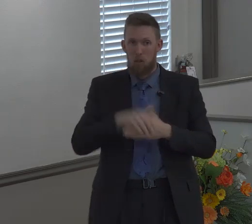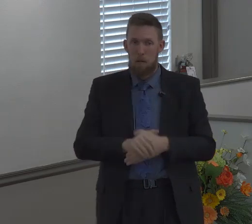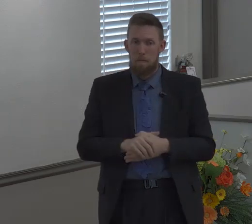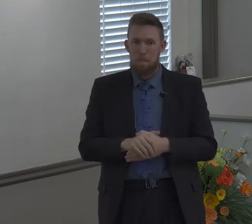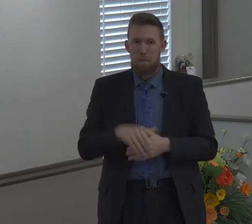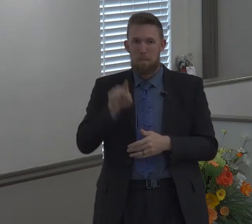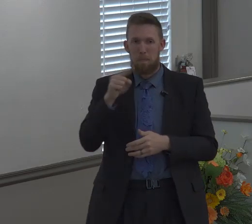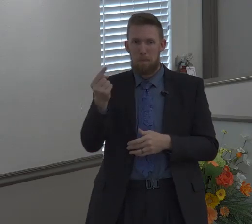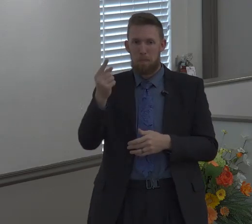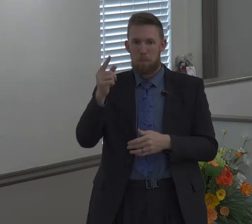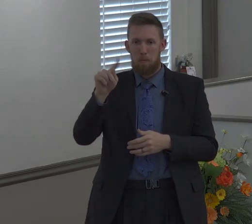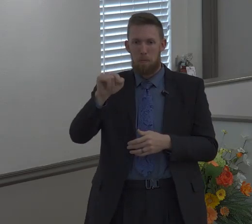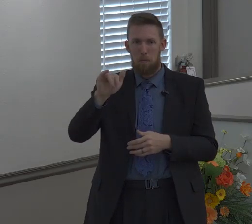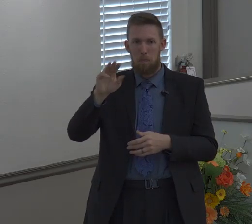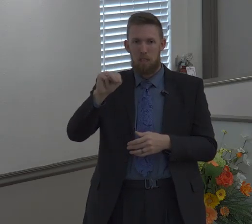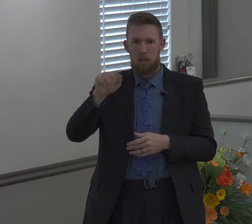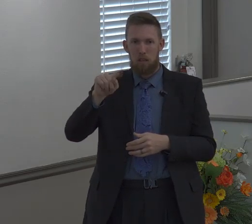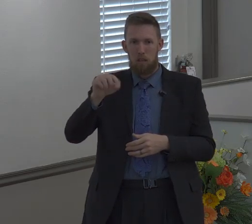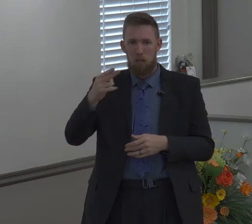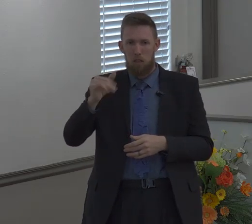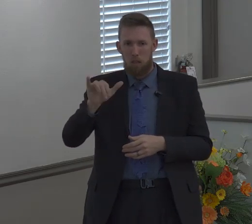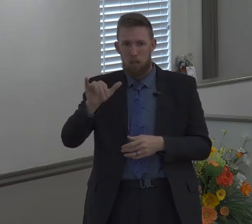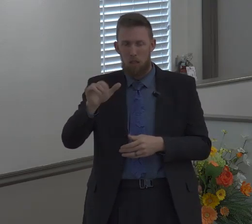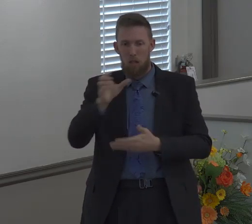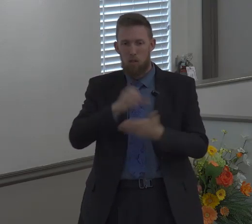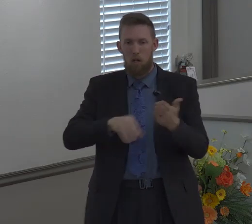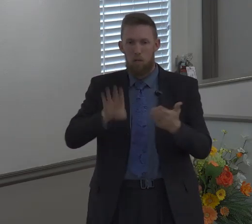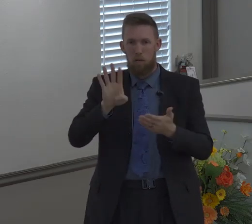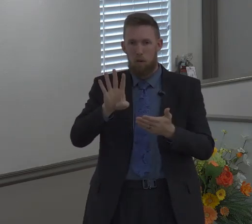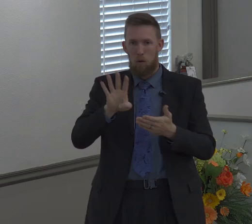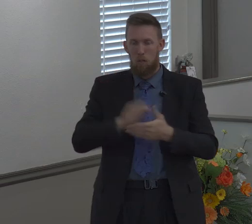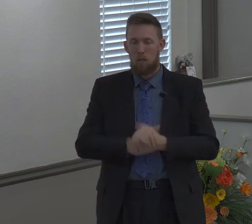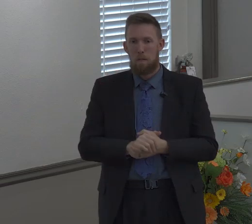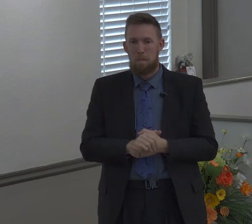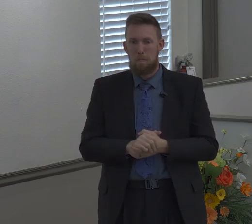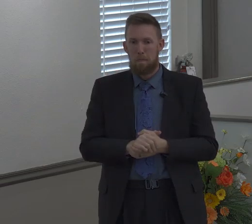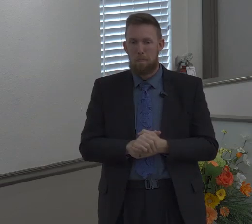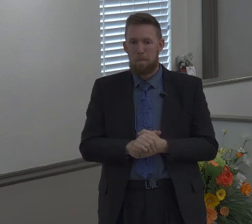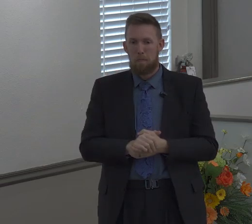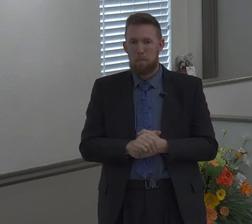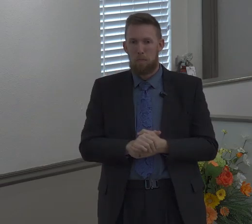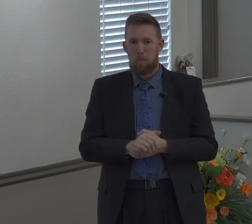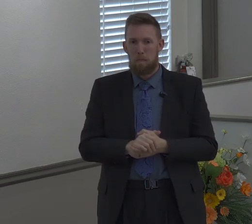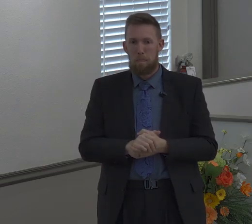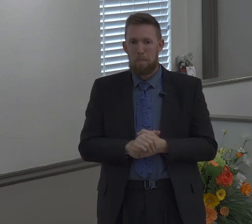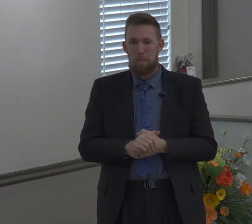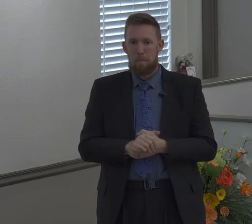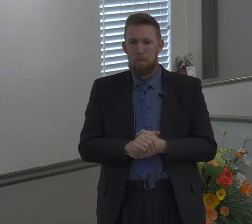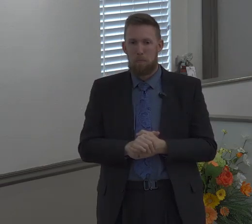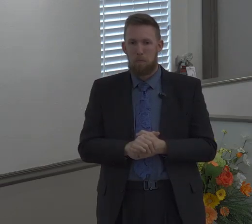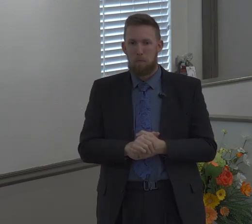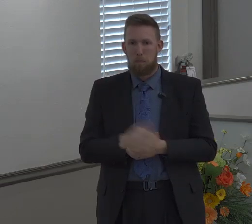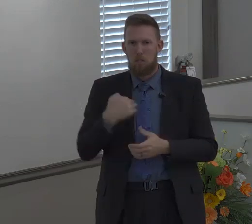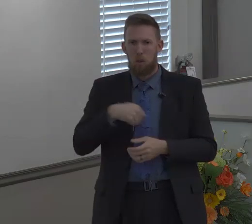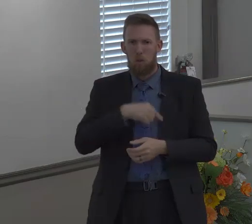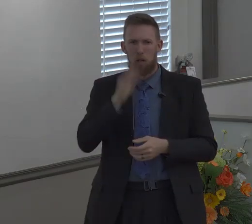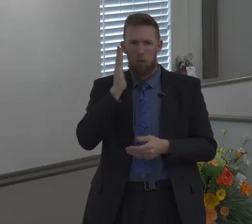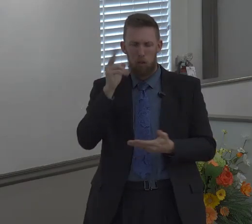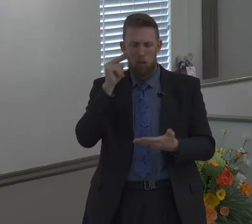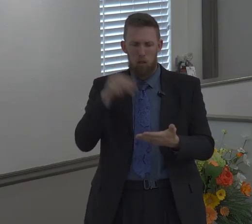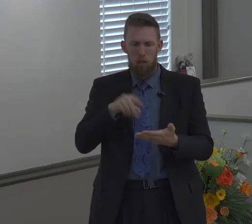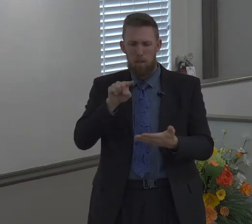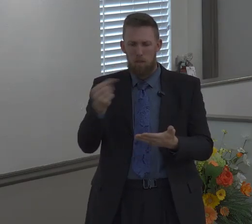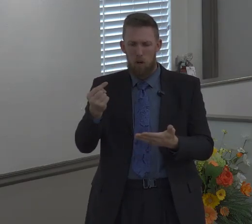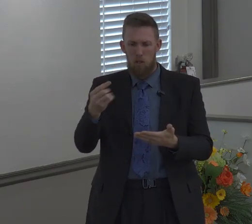Timothy chapter 4. Now turn over there if you would. 1 Timothy chapter number 4. And I'm going to be in 1 and